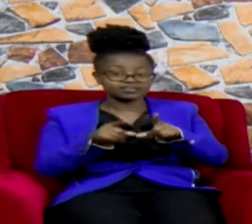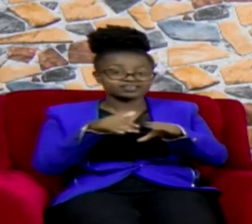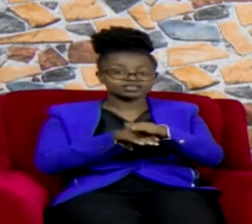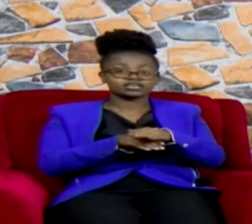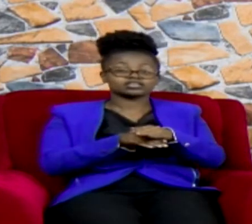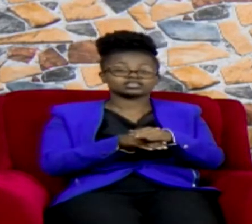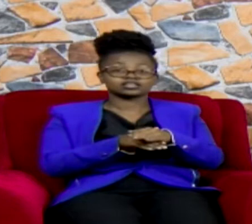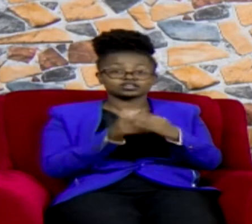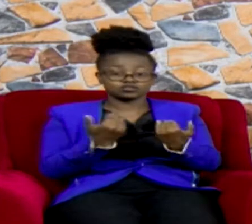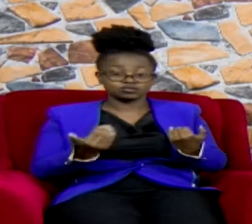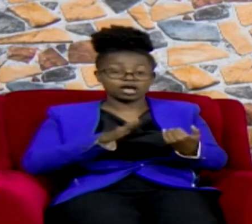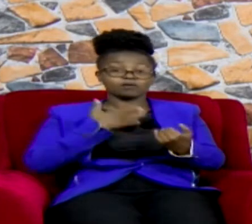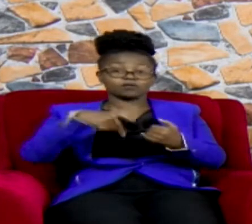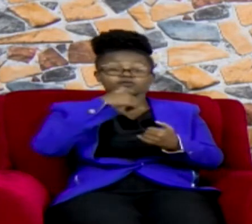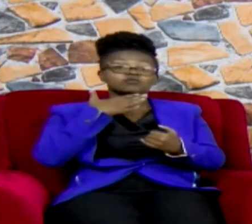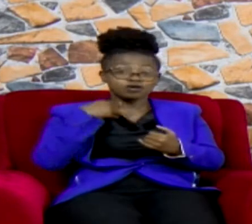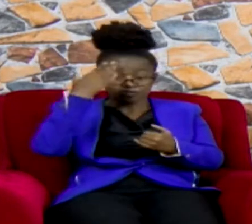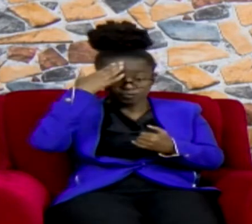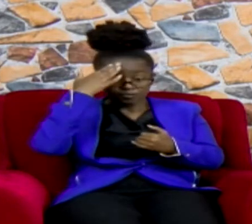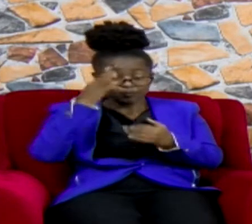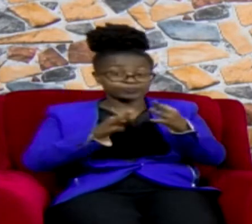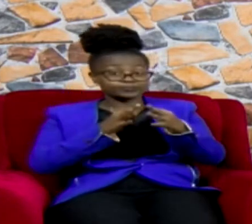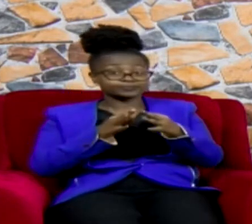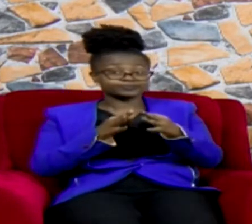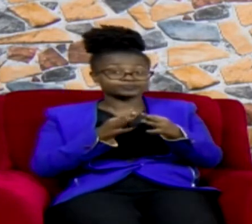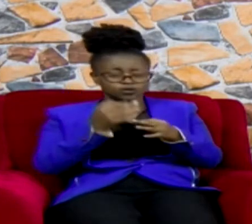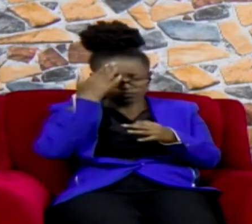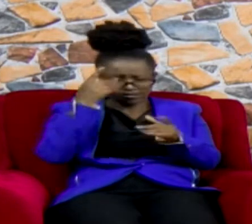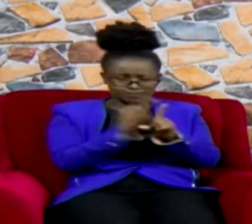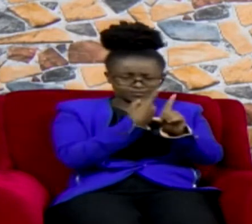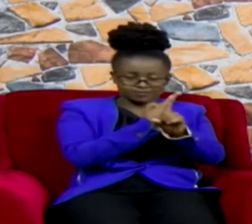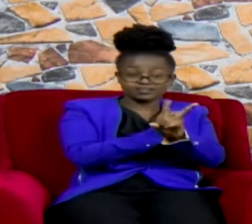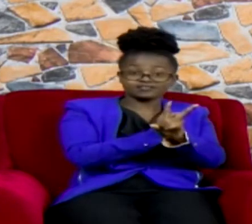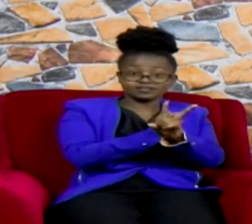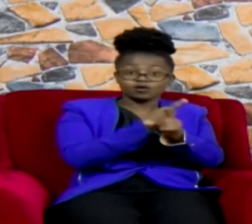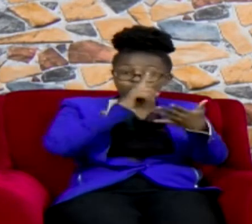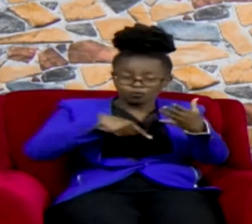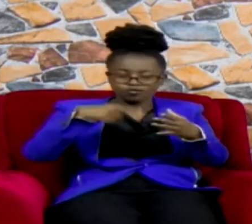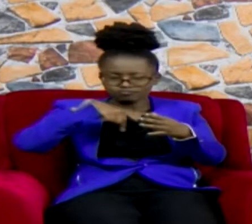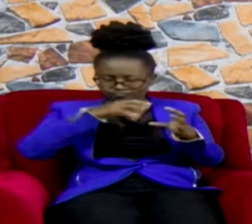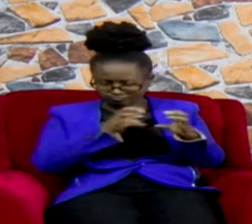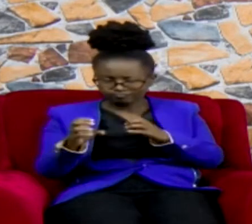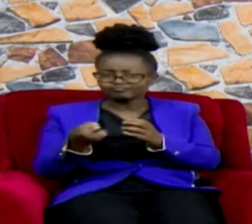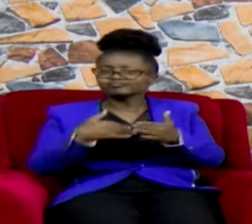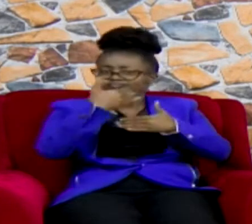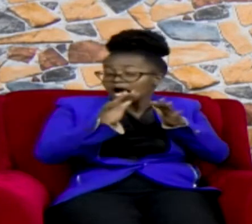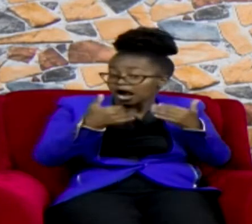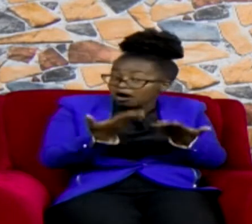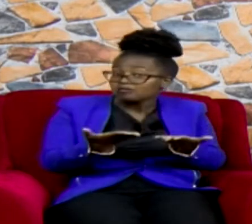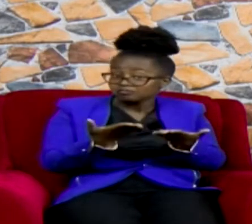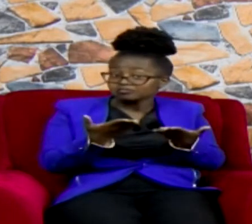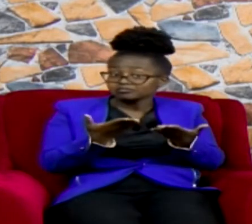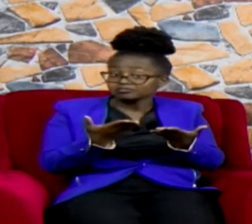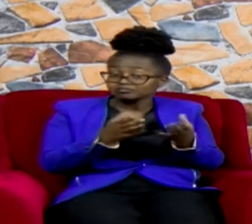children. And now we want to know, okay, so we have identified the different types. So what do we do next? How do we intervene? How